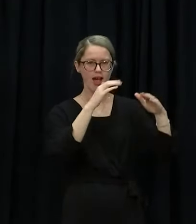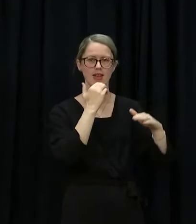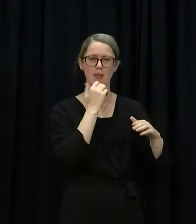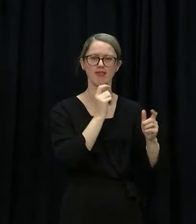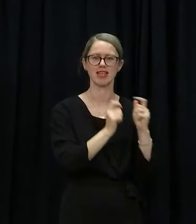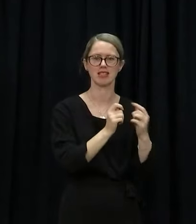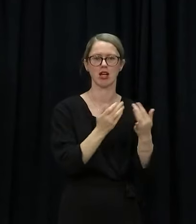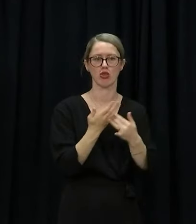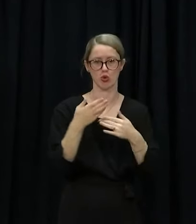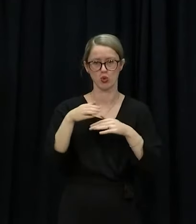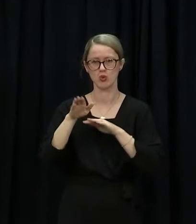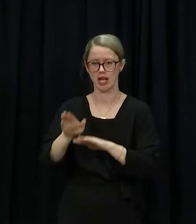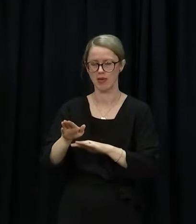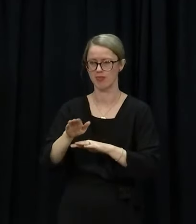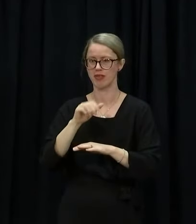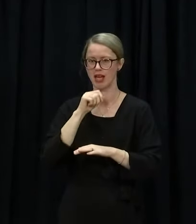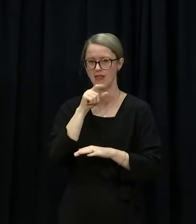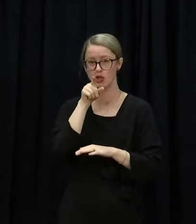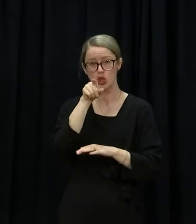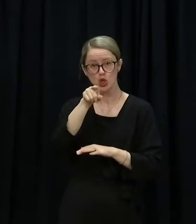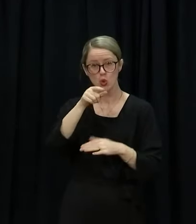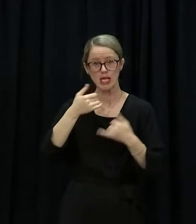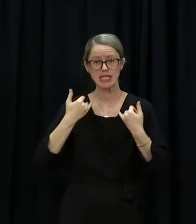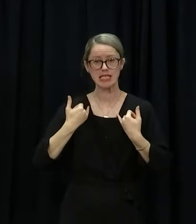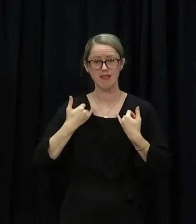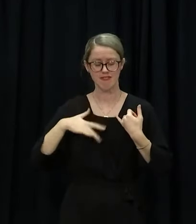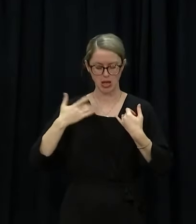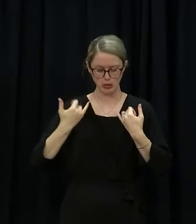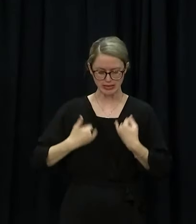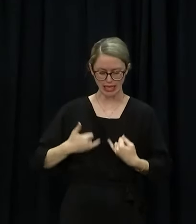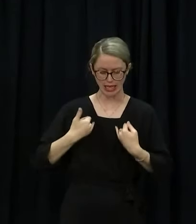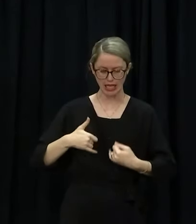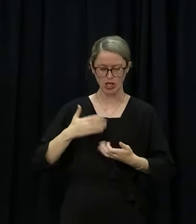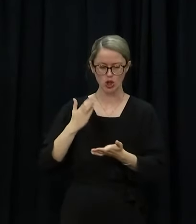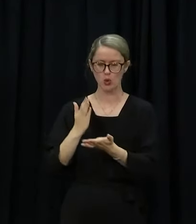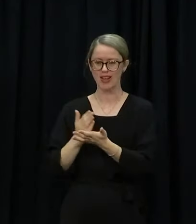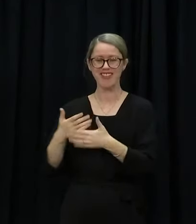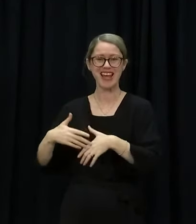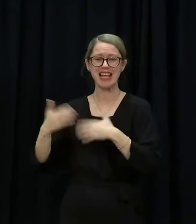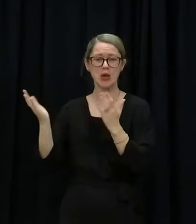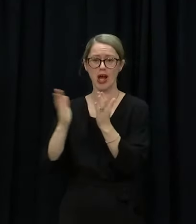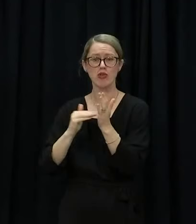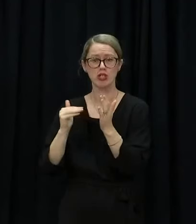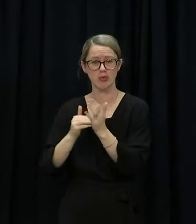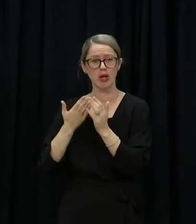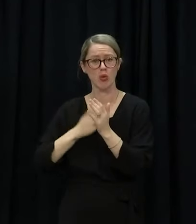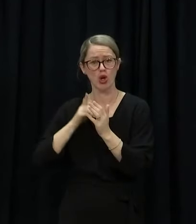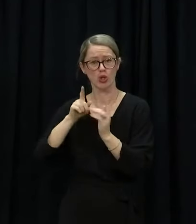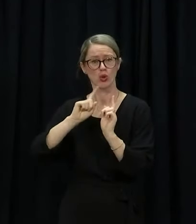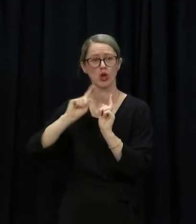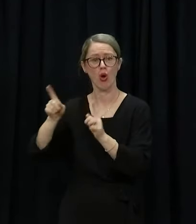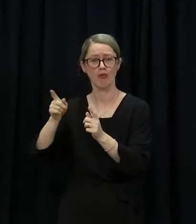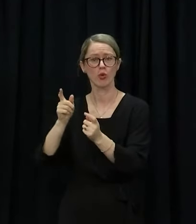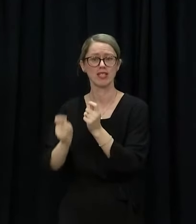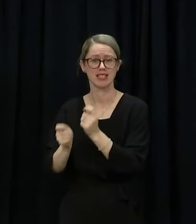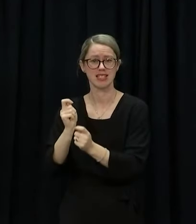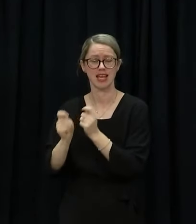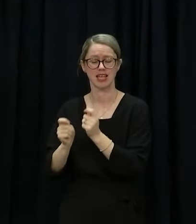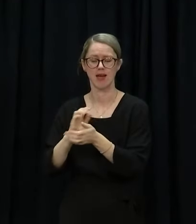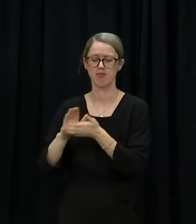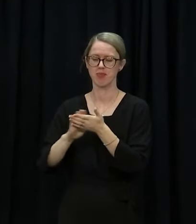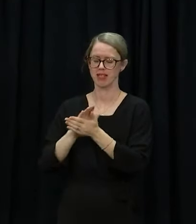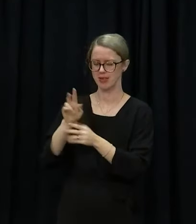other parts of the country. So if you're symptomatic and you live outside of Auckland and Coromandel, we particularly want you to go and get tested. That lifts